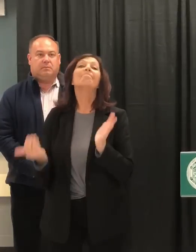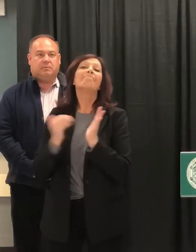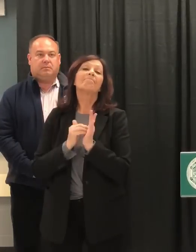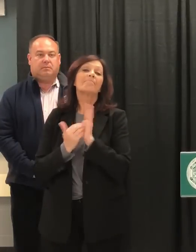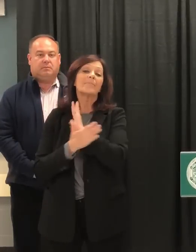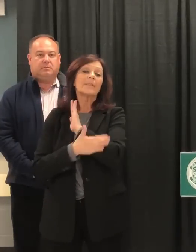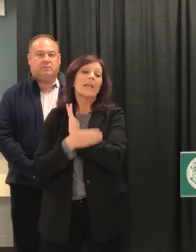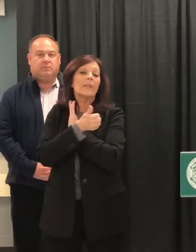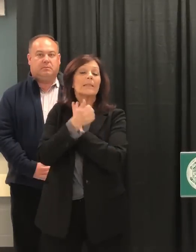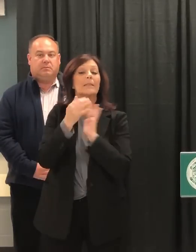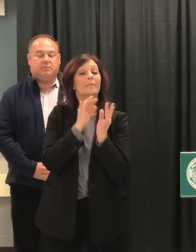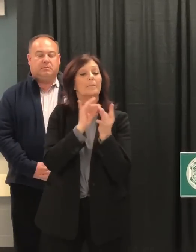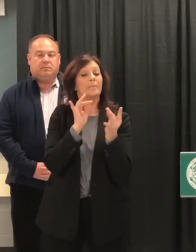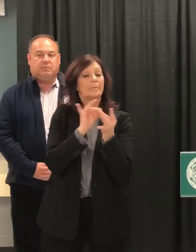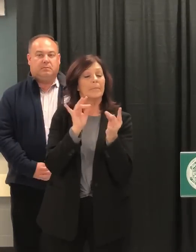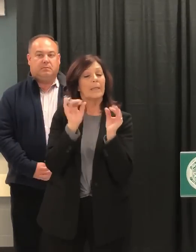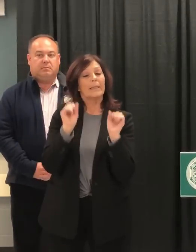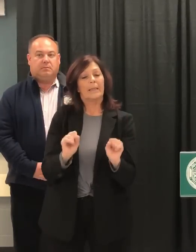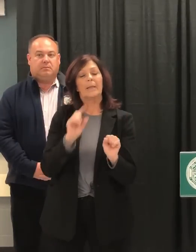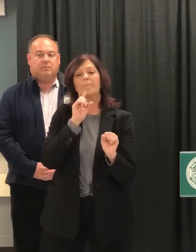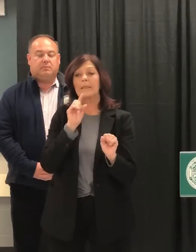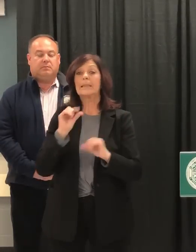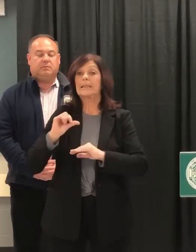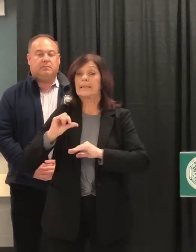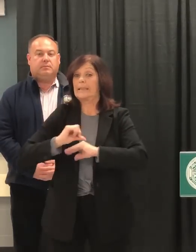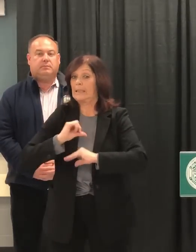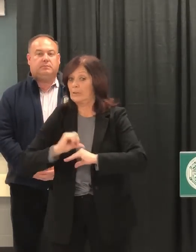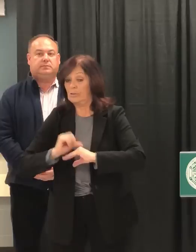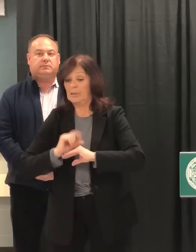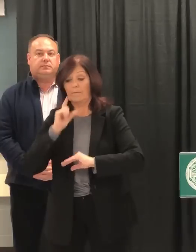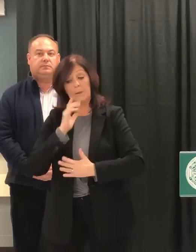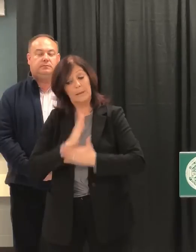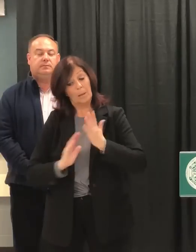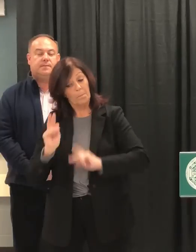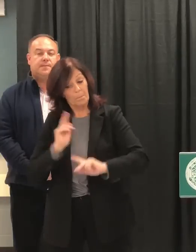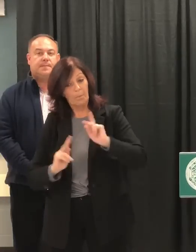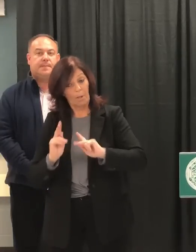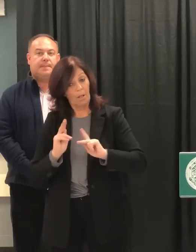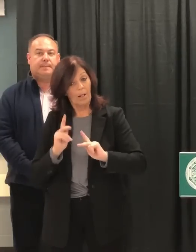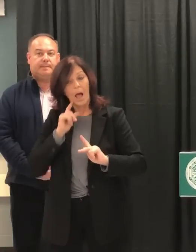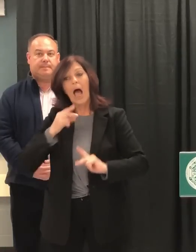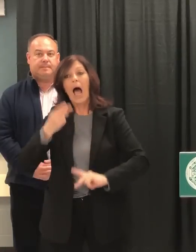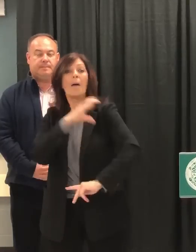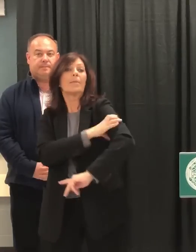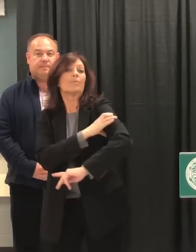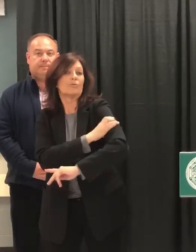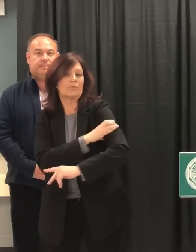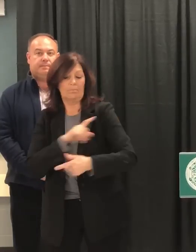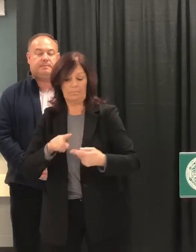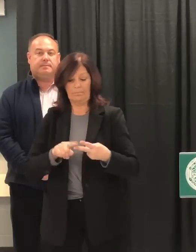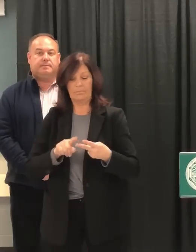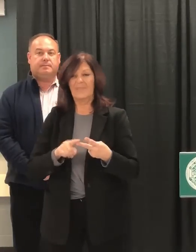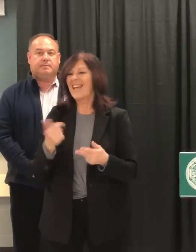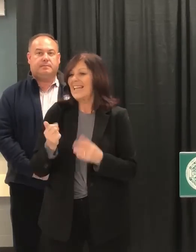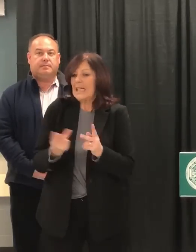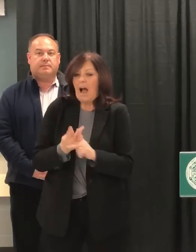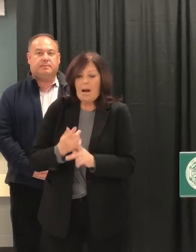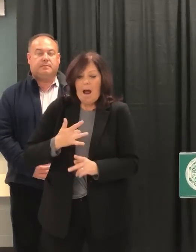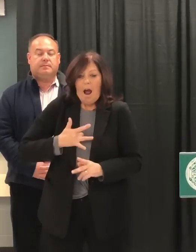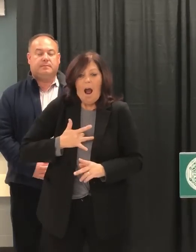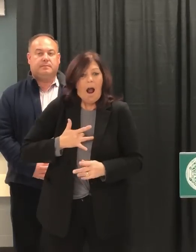county executive mentioned, it can be very, very dangerous for some individuals, people who have high blood pressure, people who have any type of